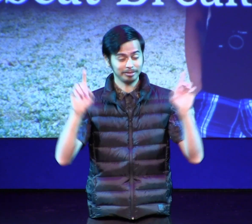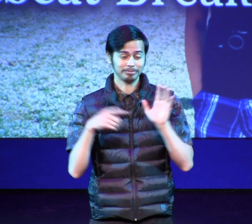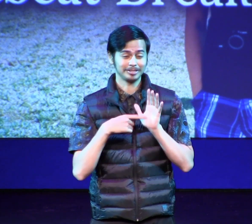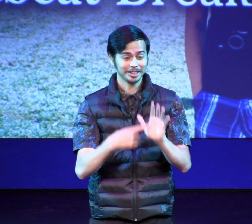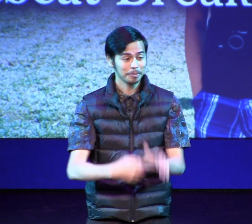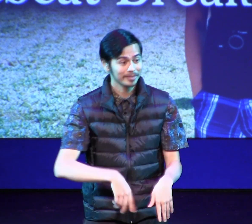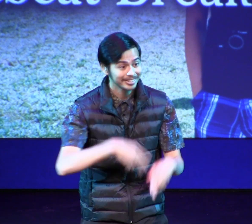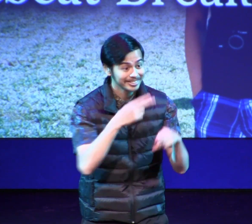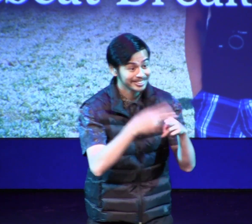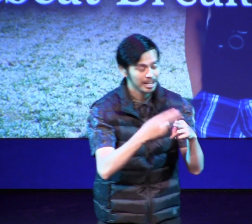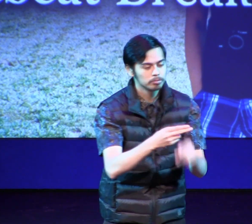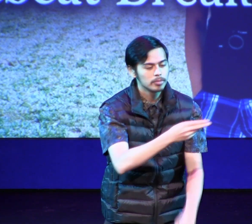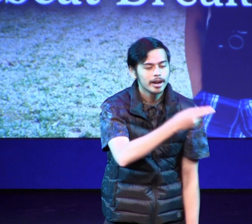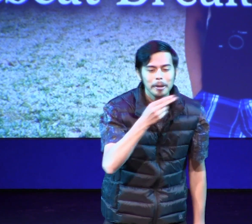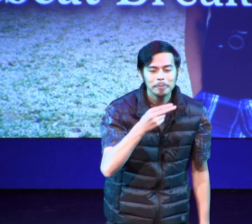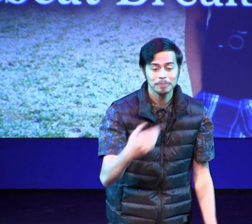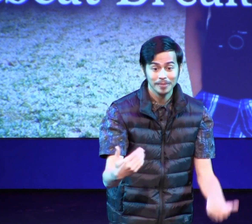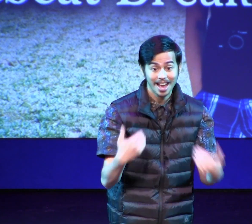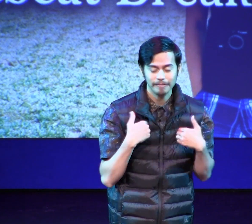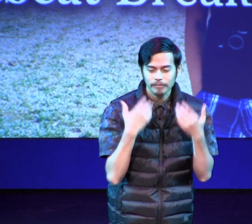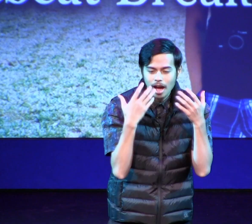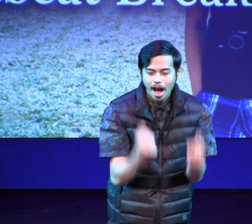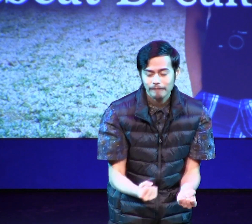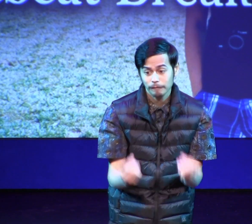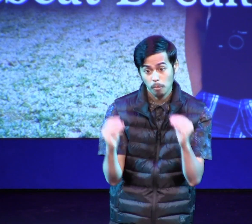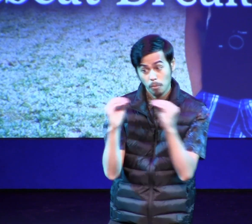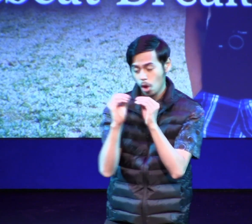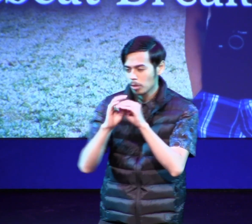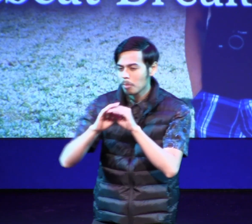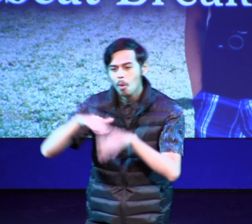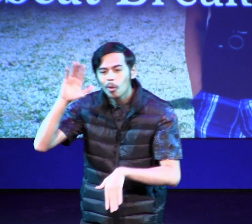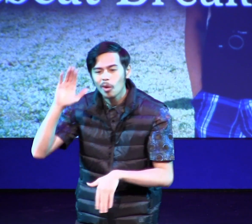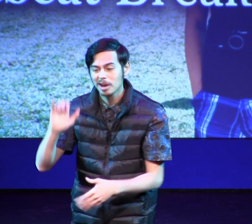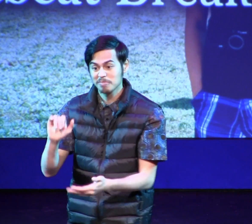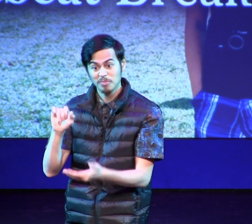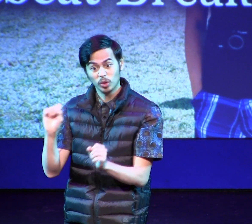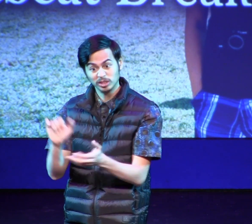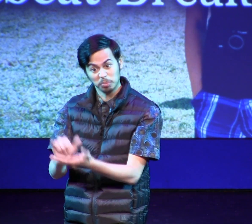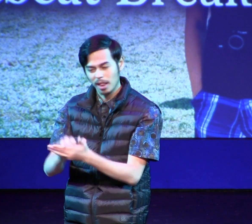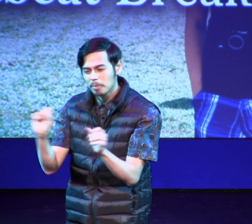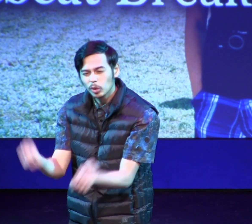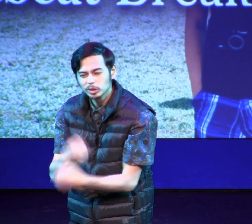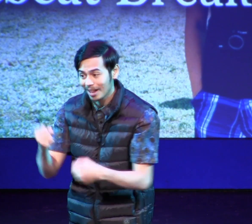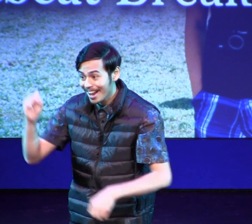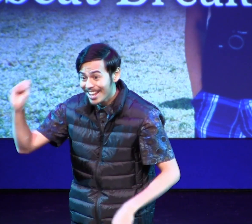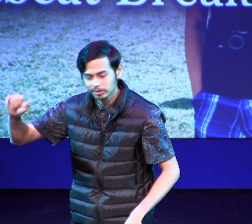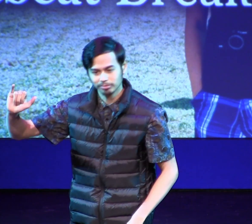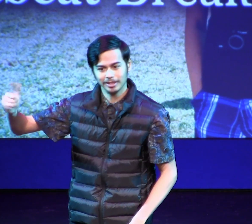as well. And I noticed all the variations. For example, this is have, this is the sign for more, this